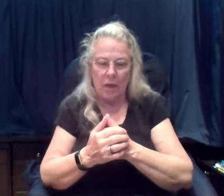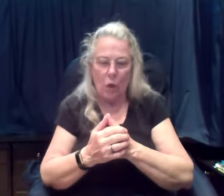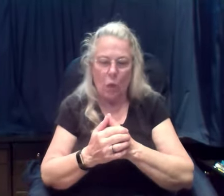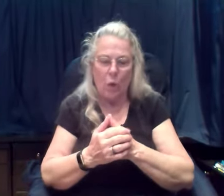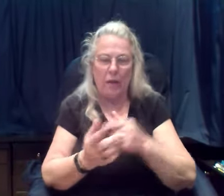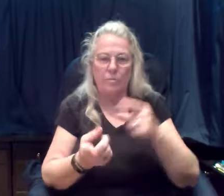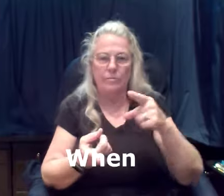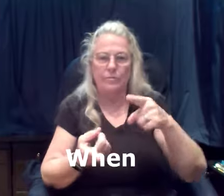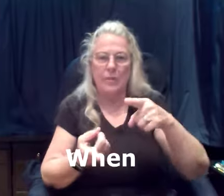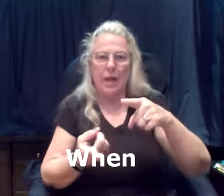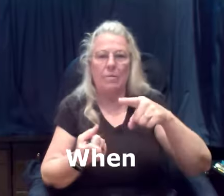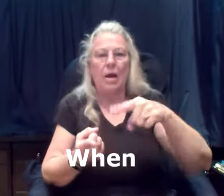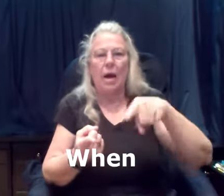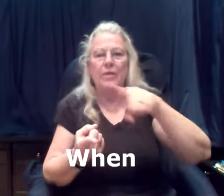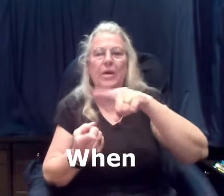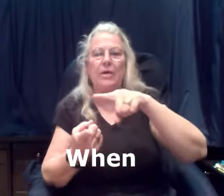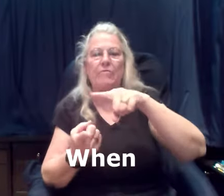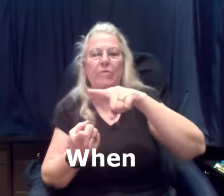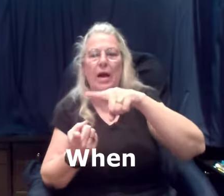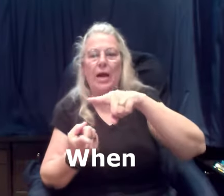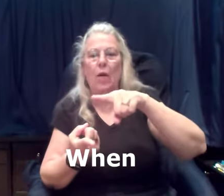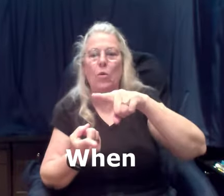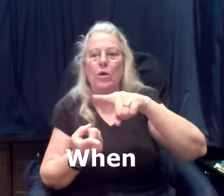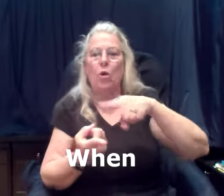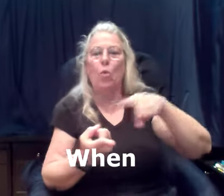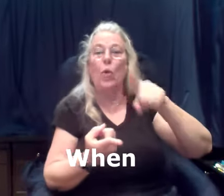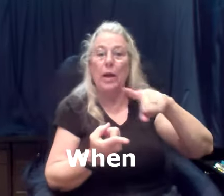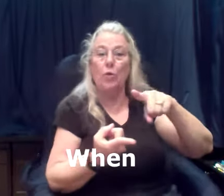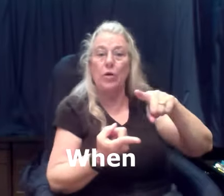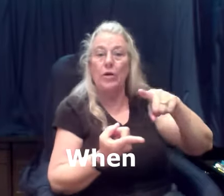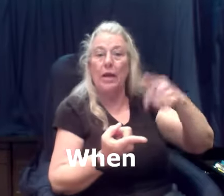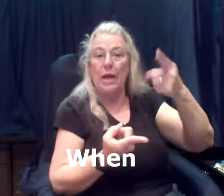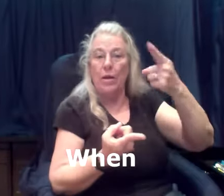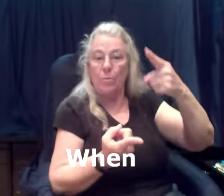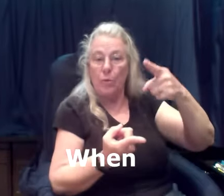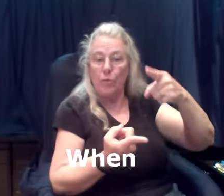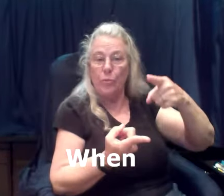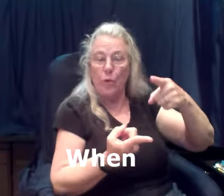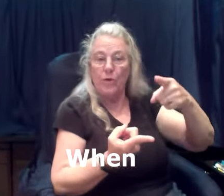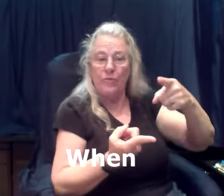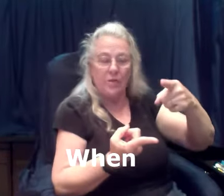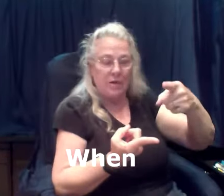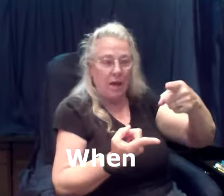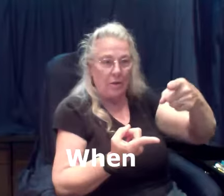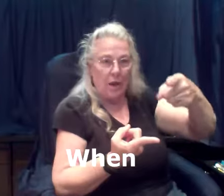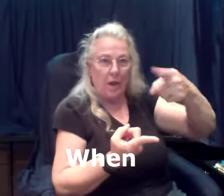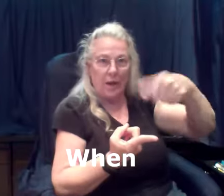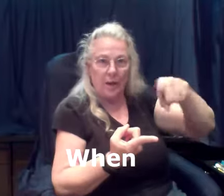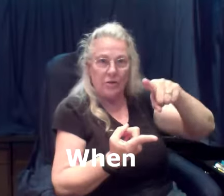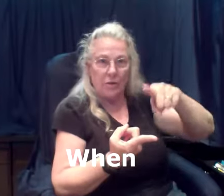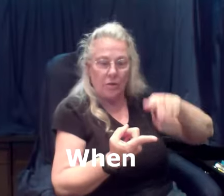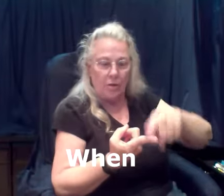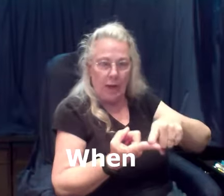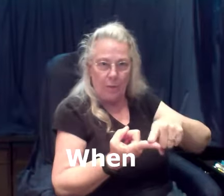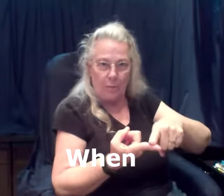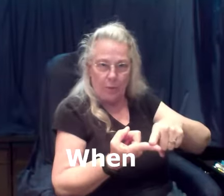when. And I think of flying, I want to know when I'm going to land. Both pointer fingers out, a little circle, and pull it